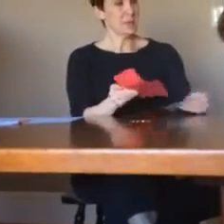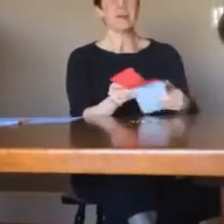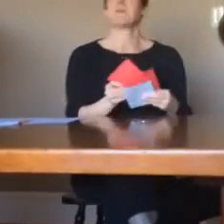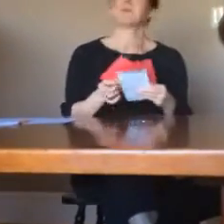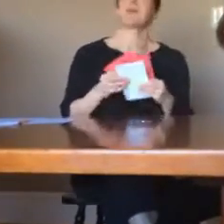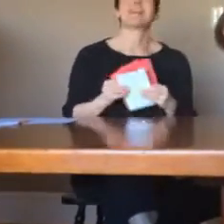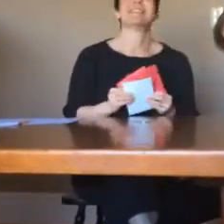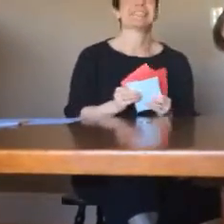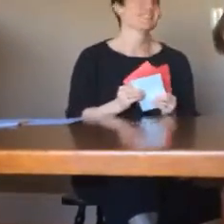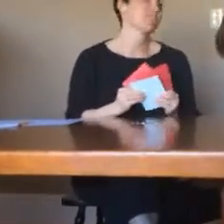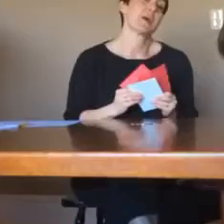Yeah, okay.